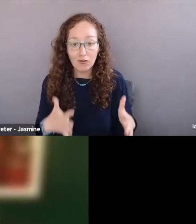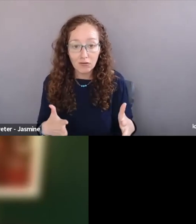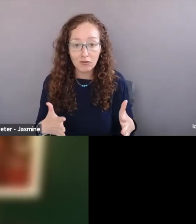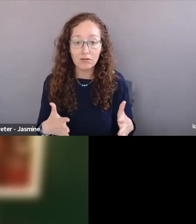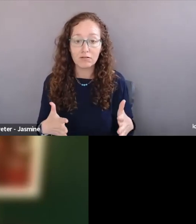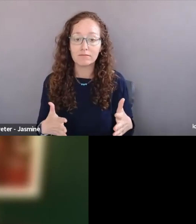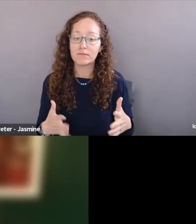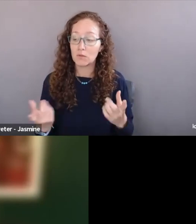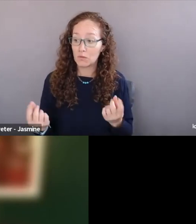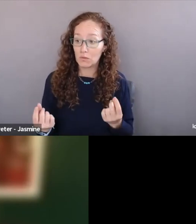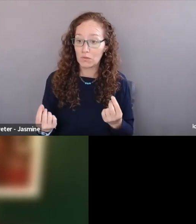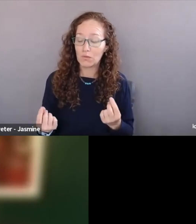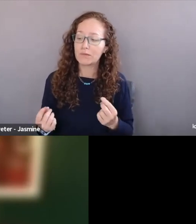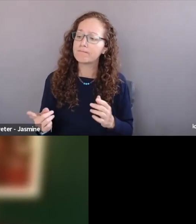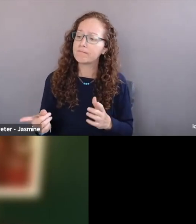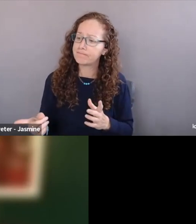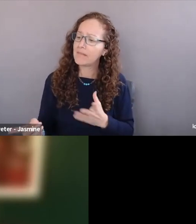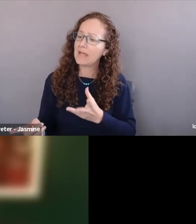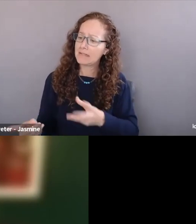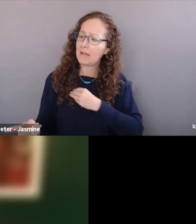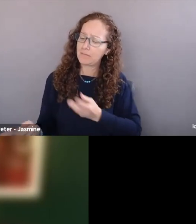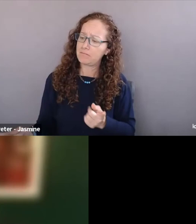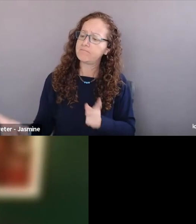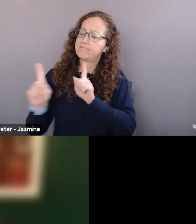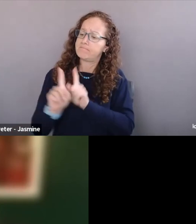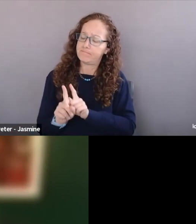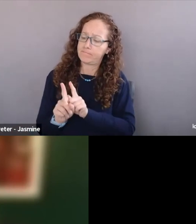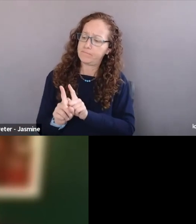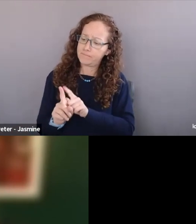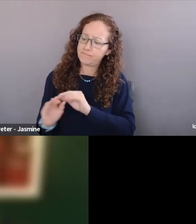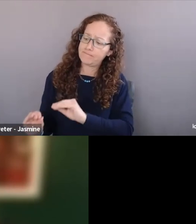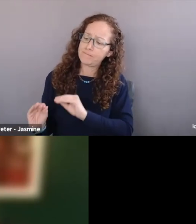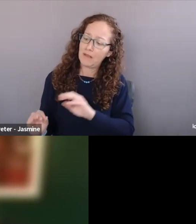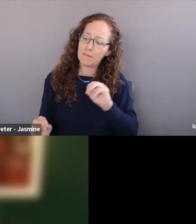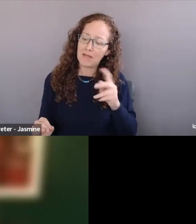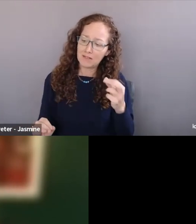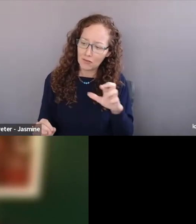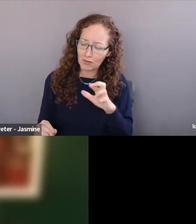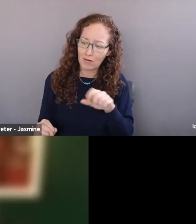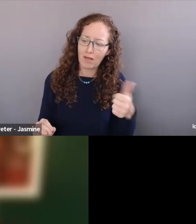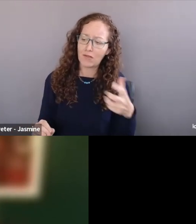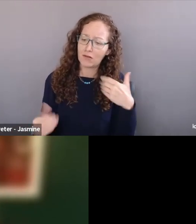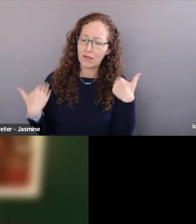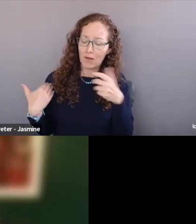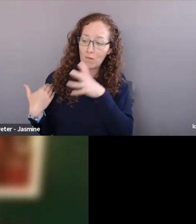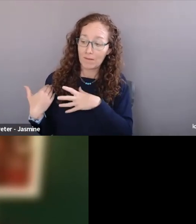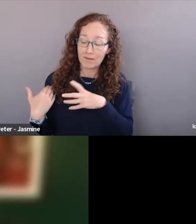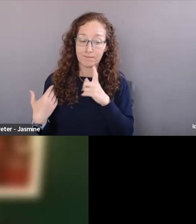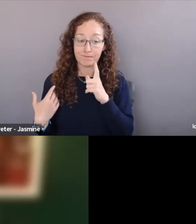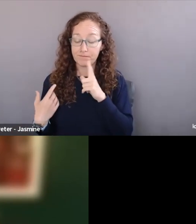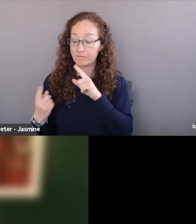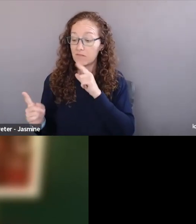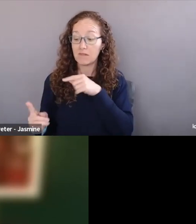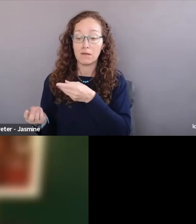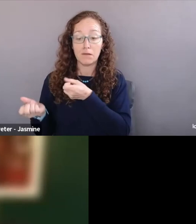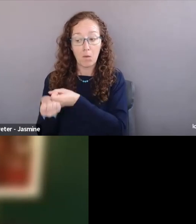mentor other young women for them, but also really for yourself. For me, being in